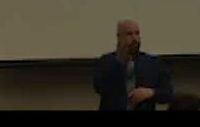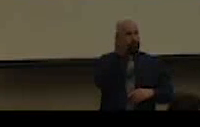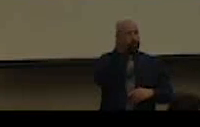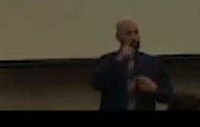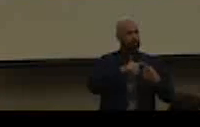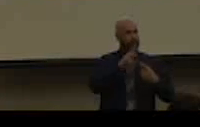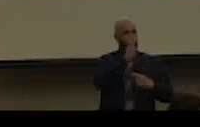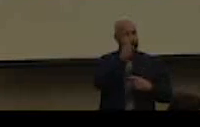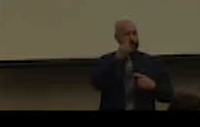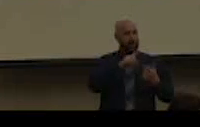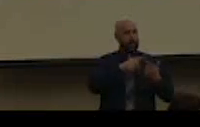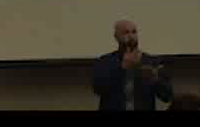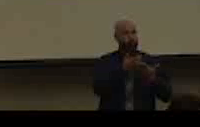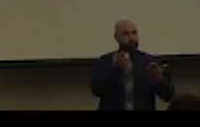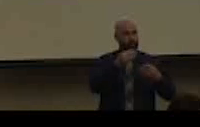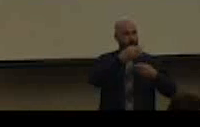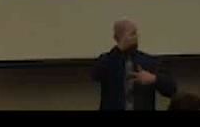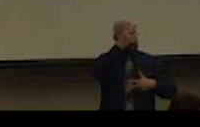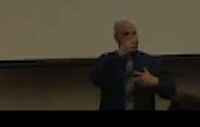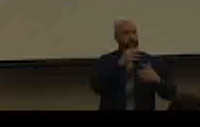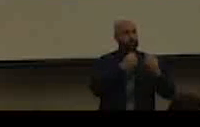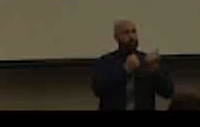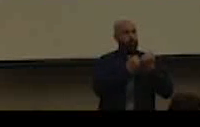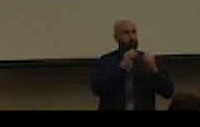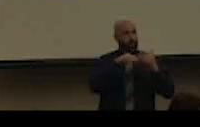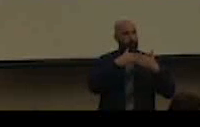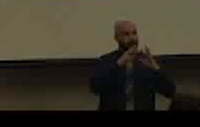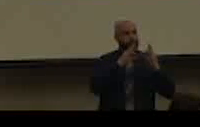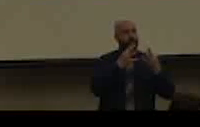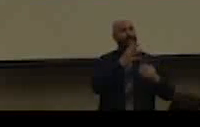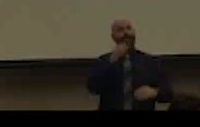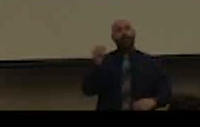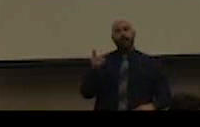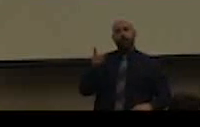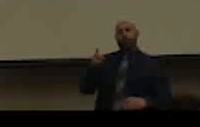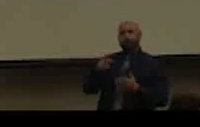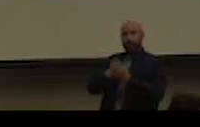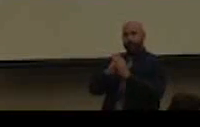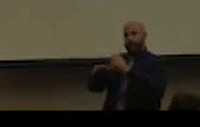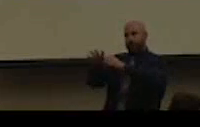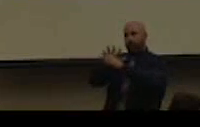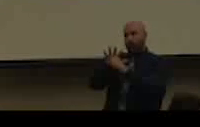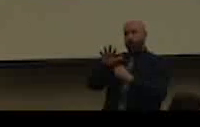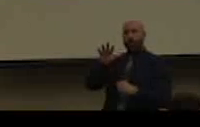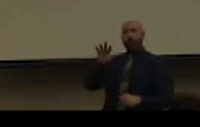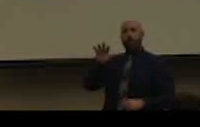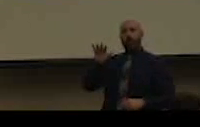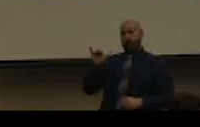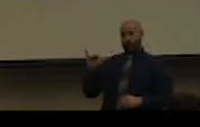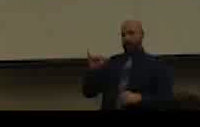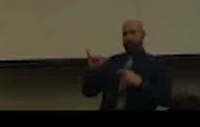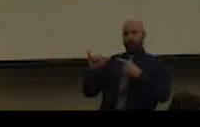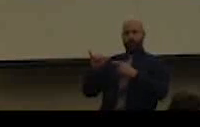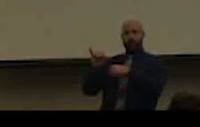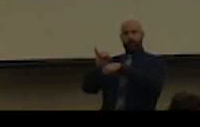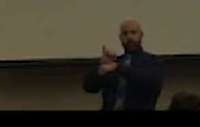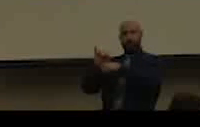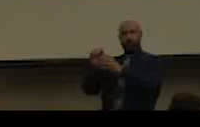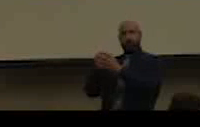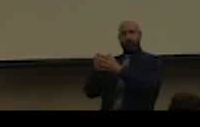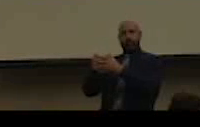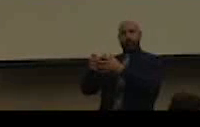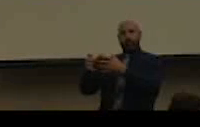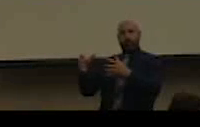and resources and supports for all families. And what does that mean locally as these institutions sort of get more robust to